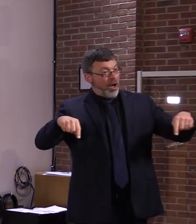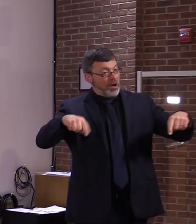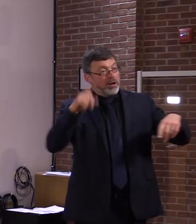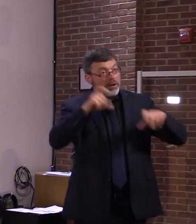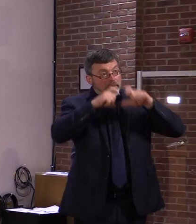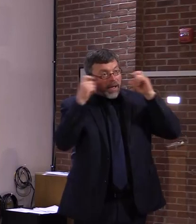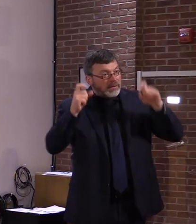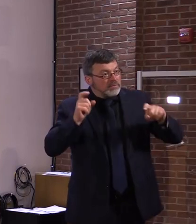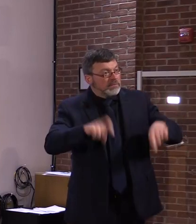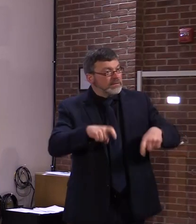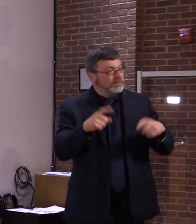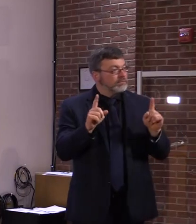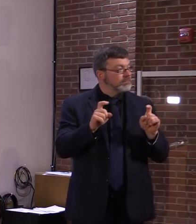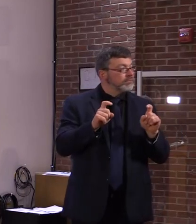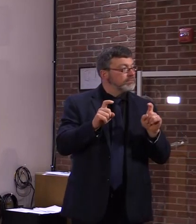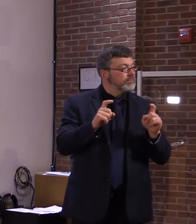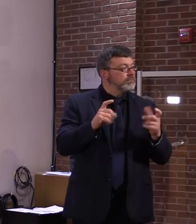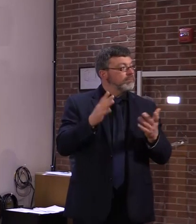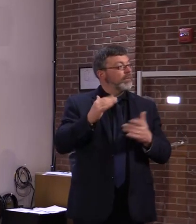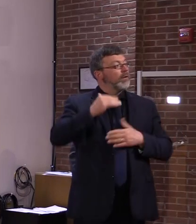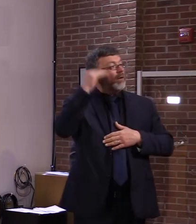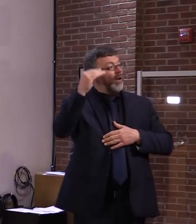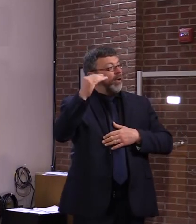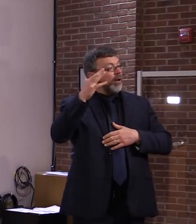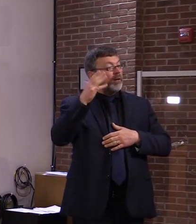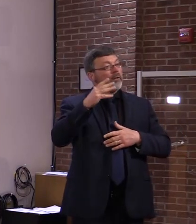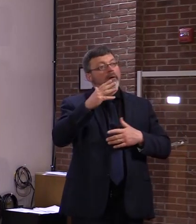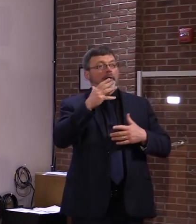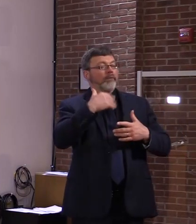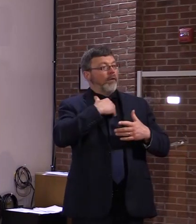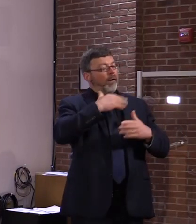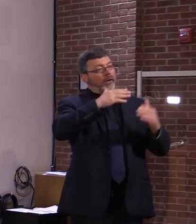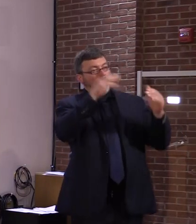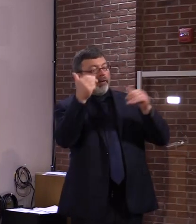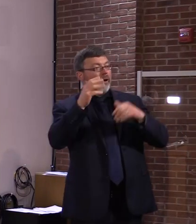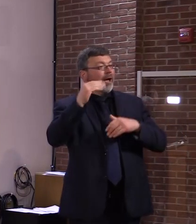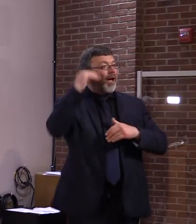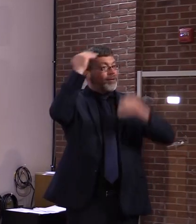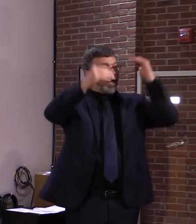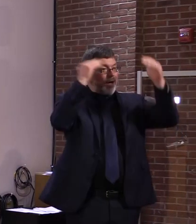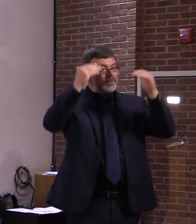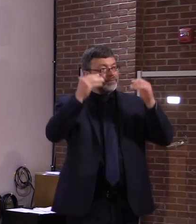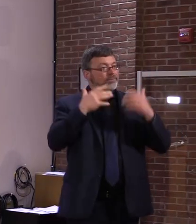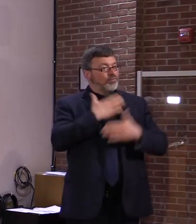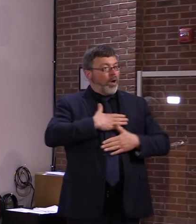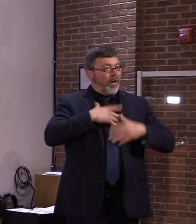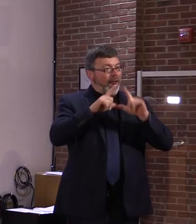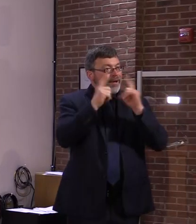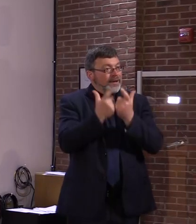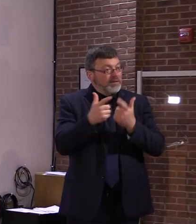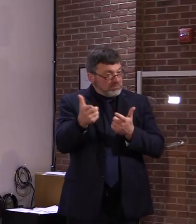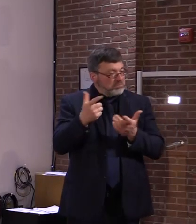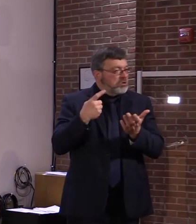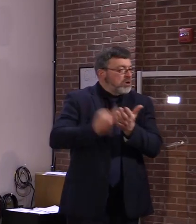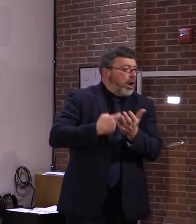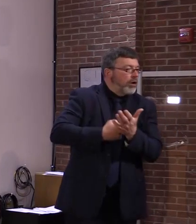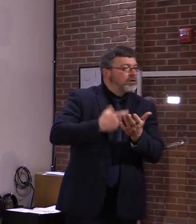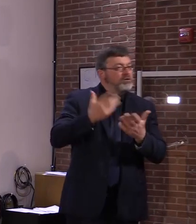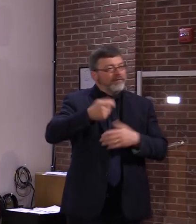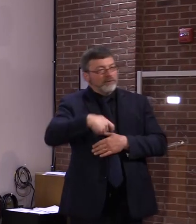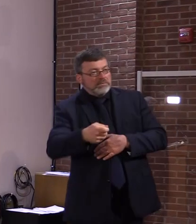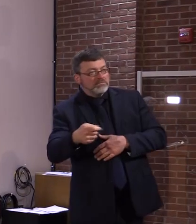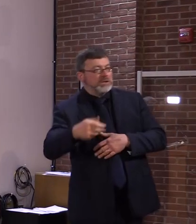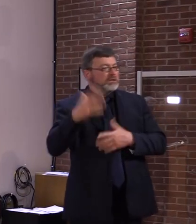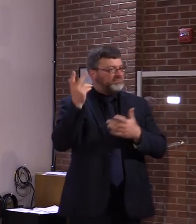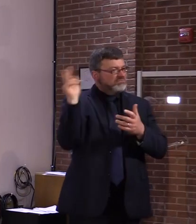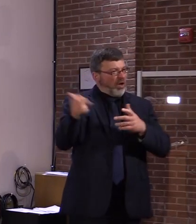thinking maybe an adult hockey league is an indoor sport, but the adults might be vaccinated, things like that. Yeah, this is the material that we'll take